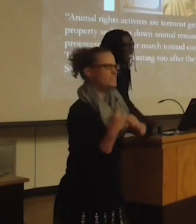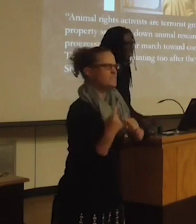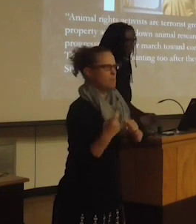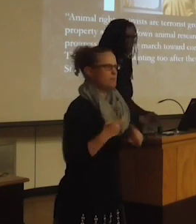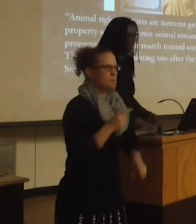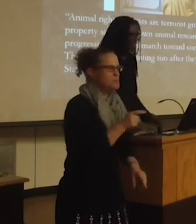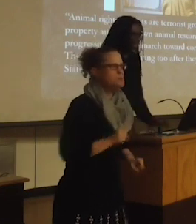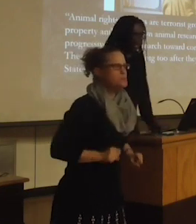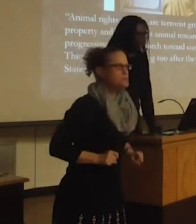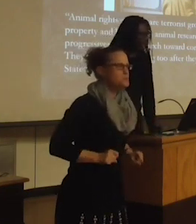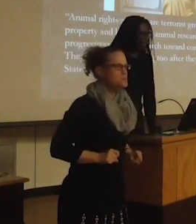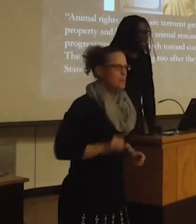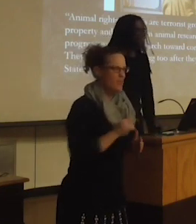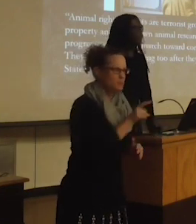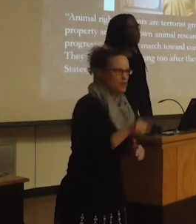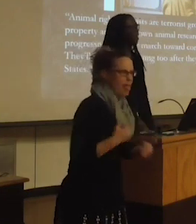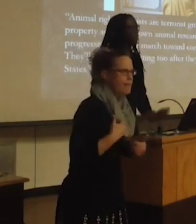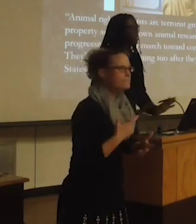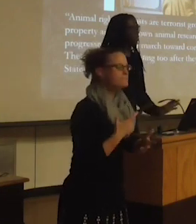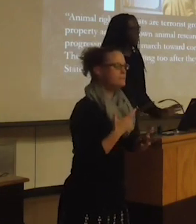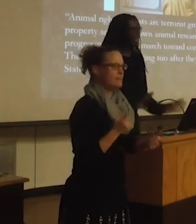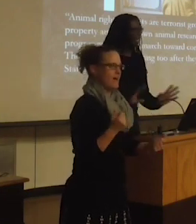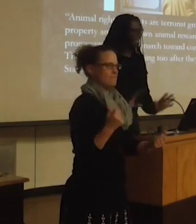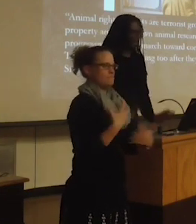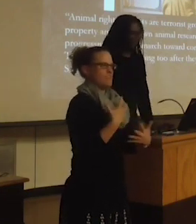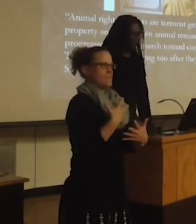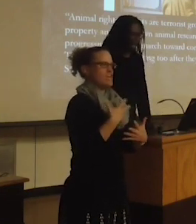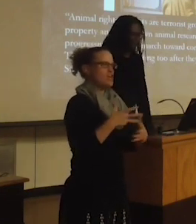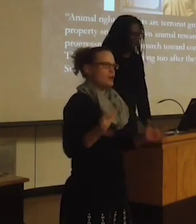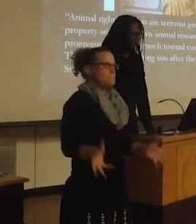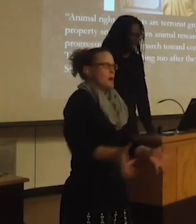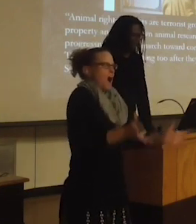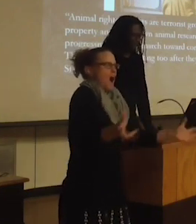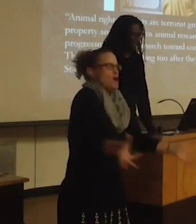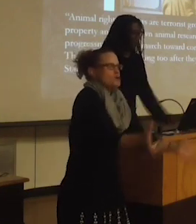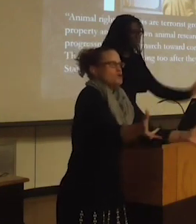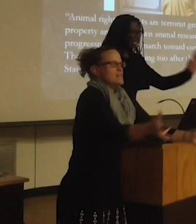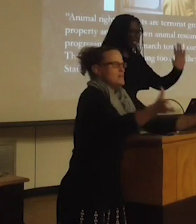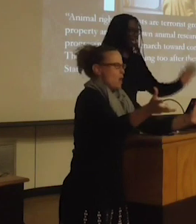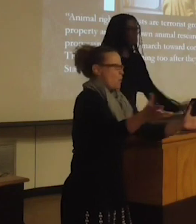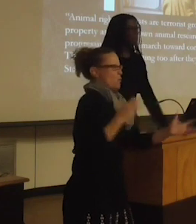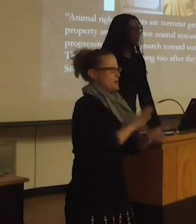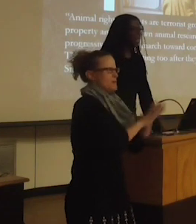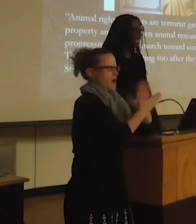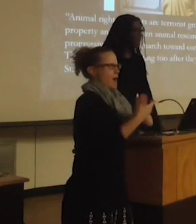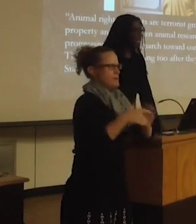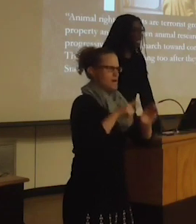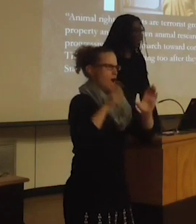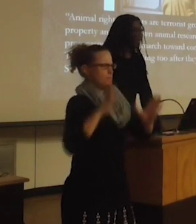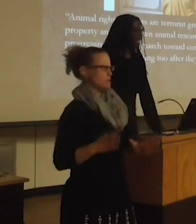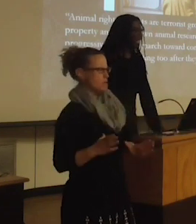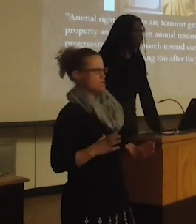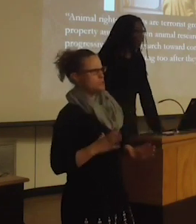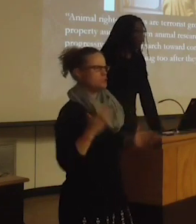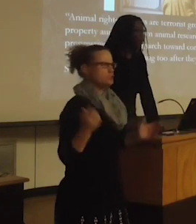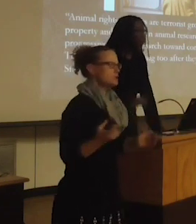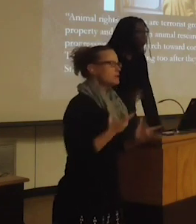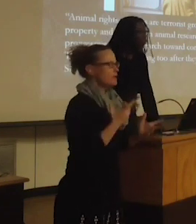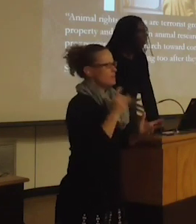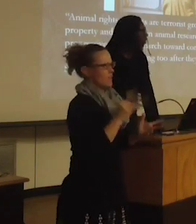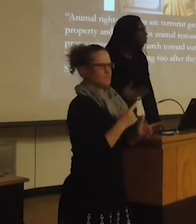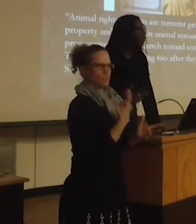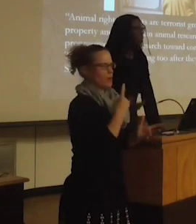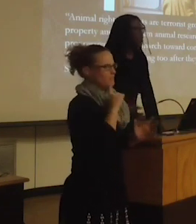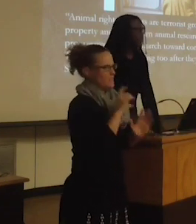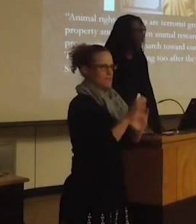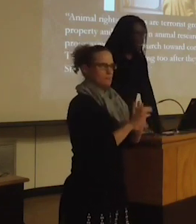away from us. And once again, the fear-mongering around leading us down a path toward communism, which again was one of the images that was, like, invoked